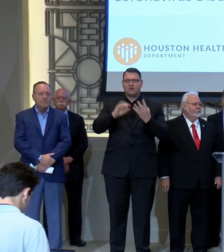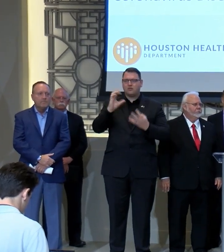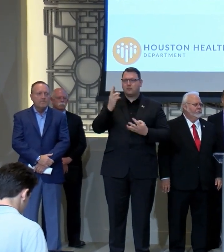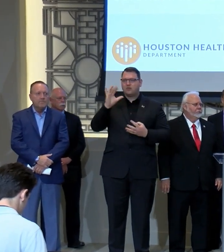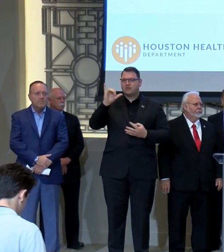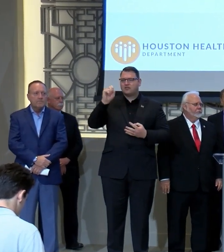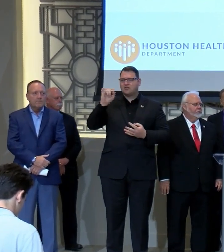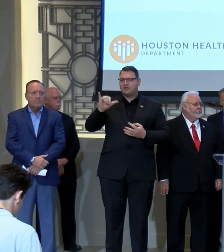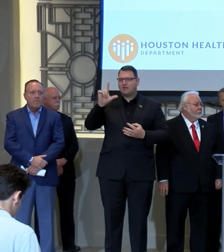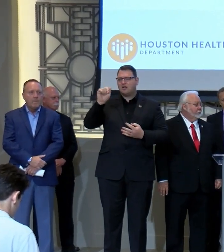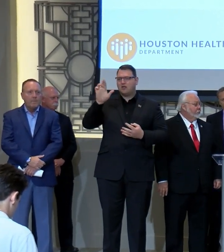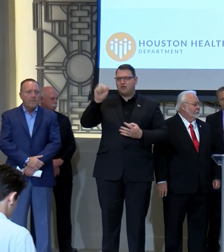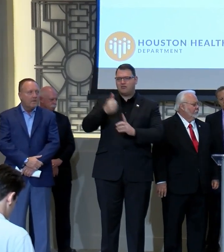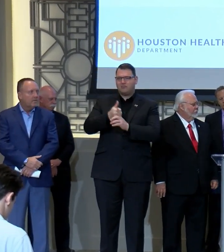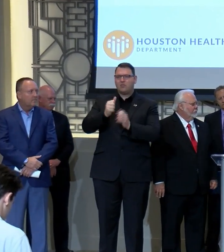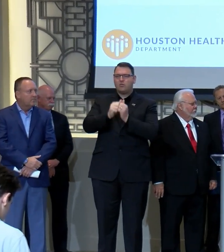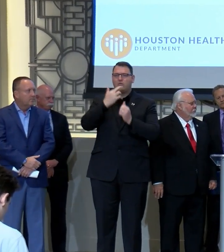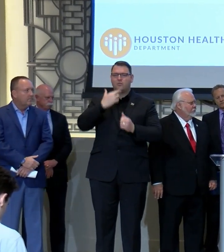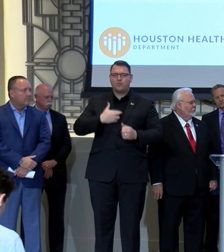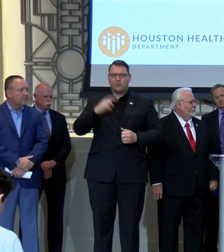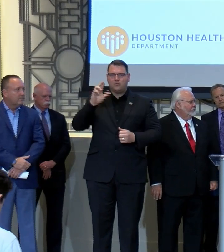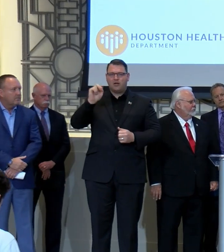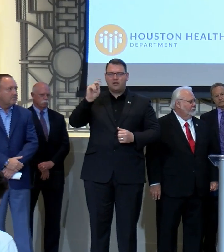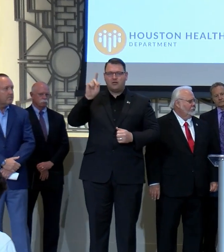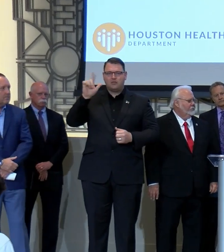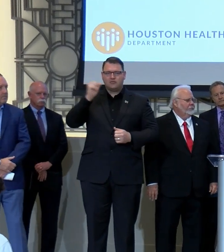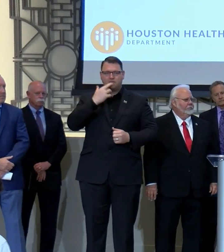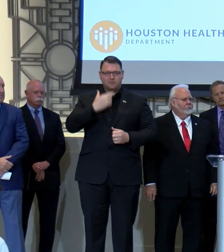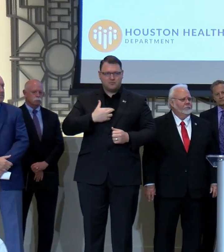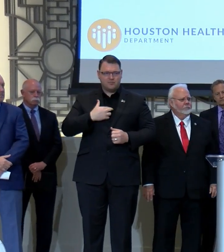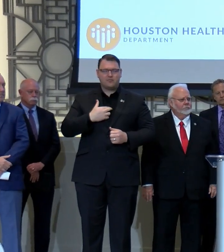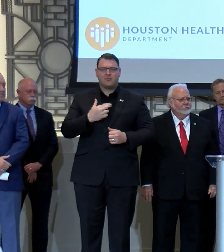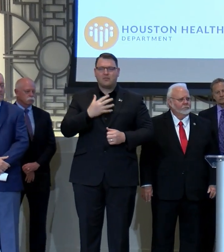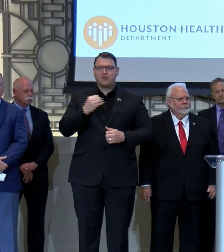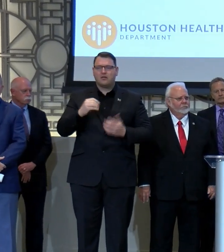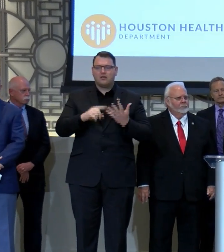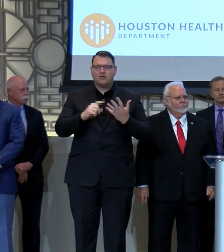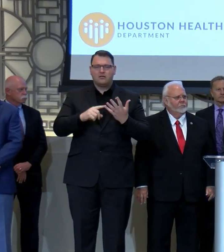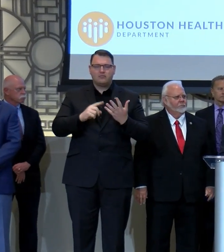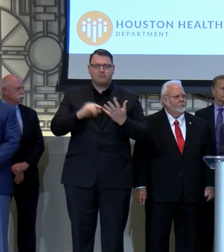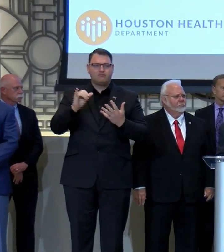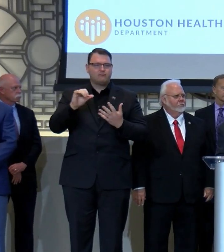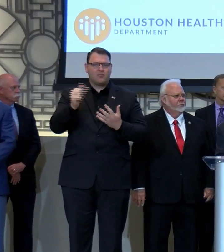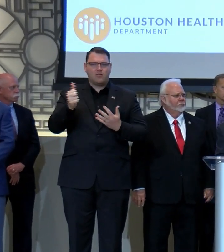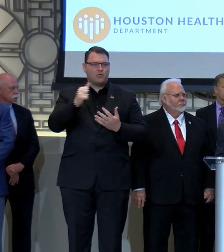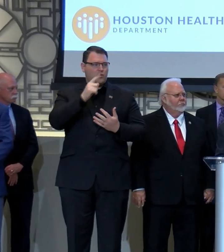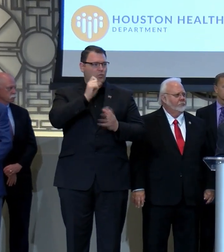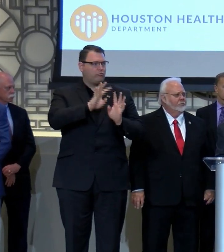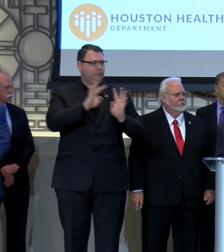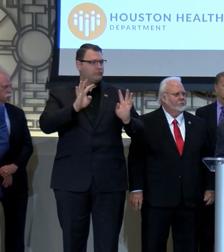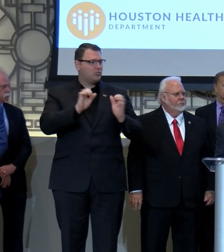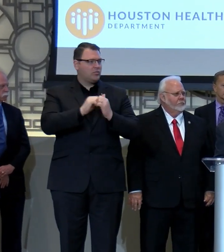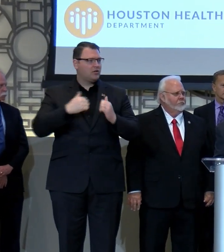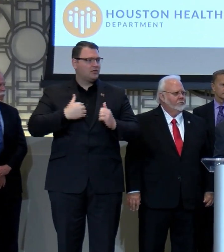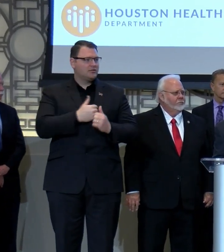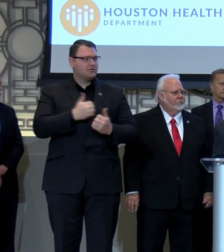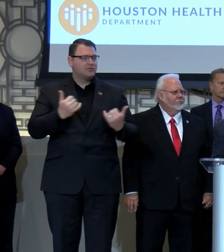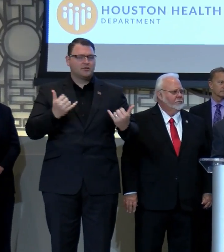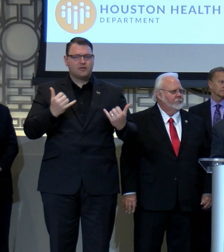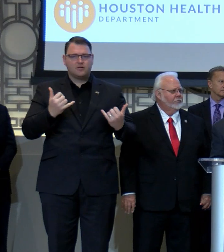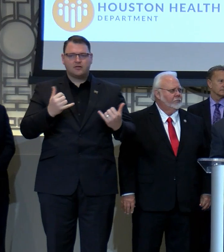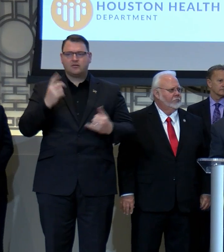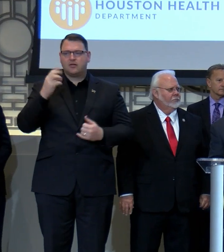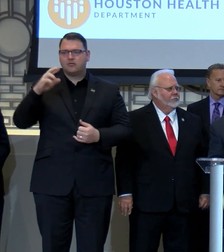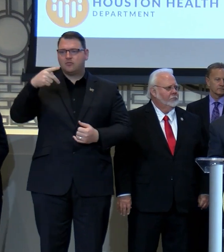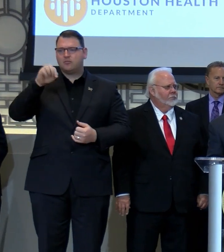Laura, who is with Randall's. And then, of course, there are many others who are standing with us today,